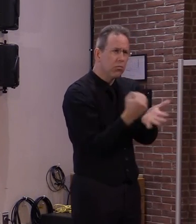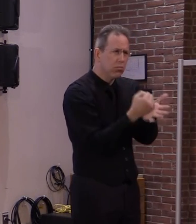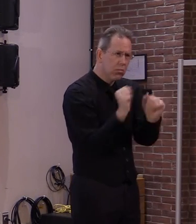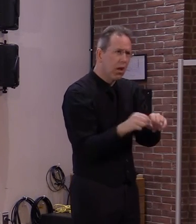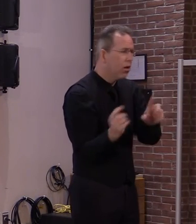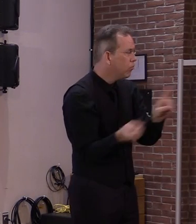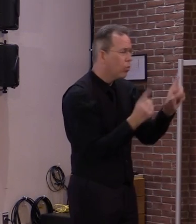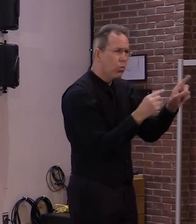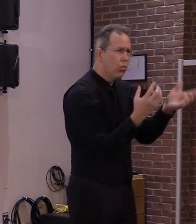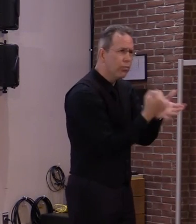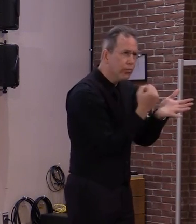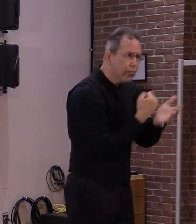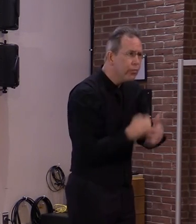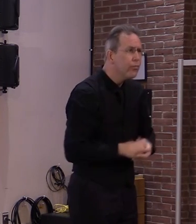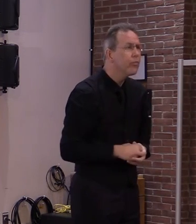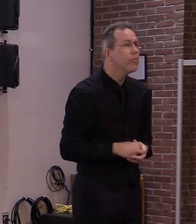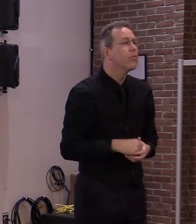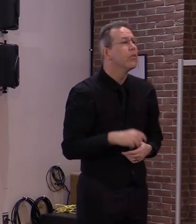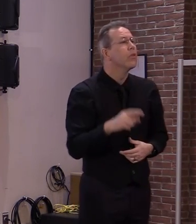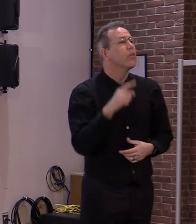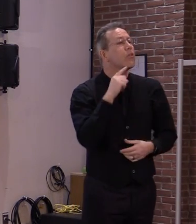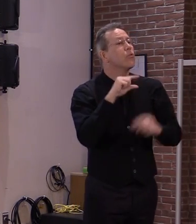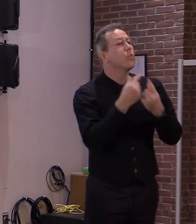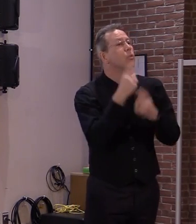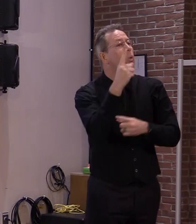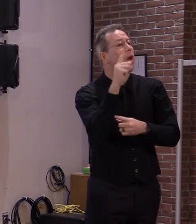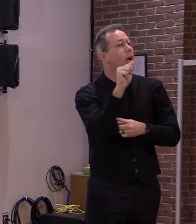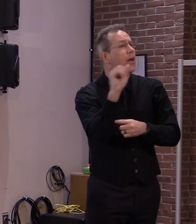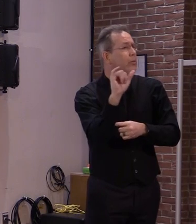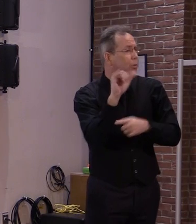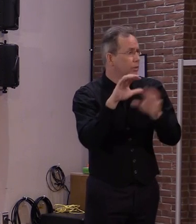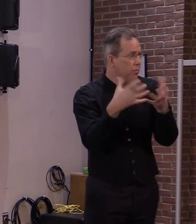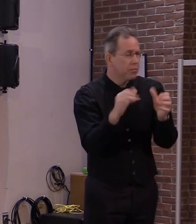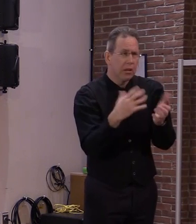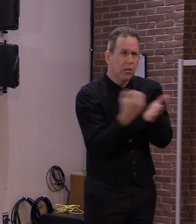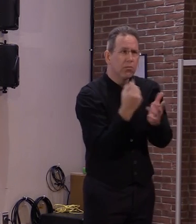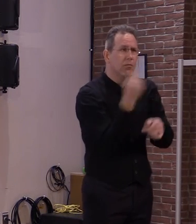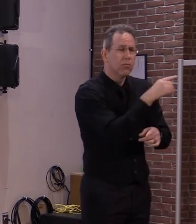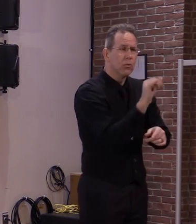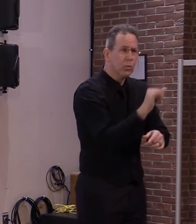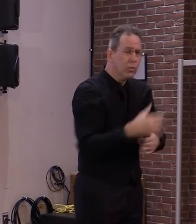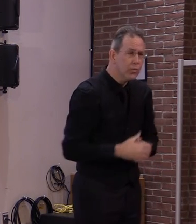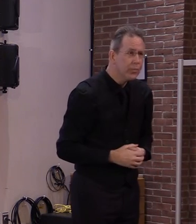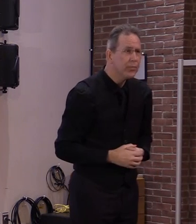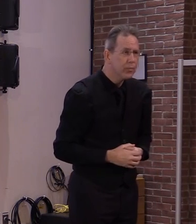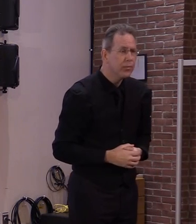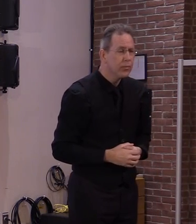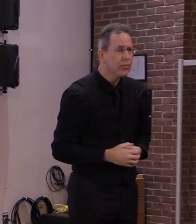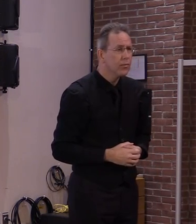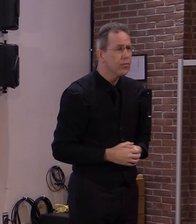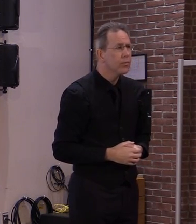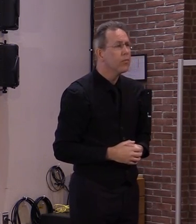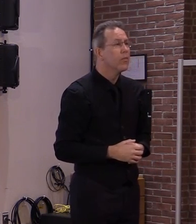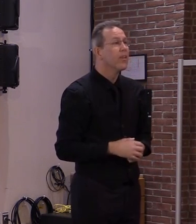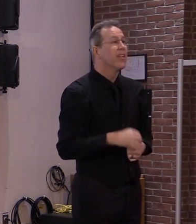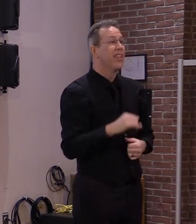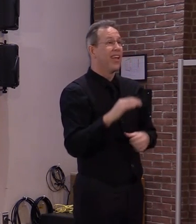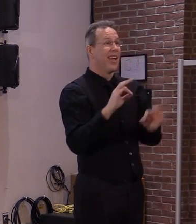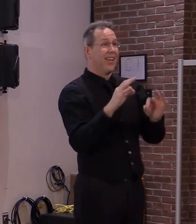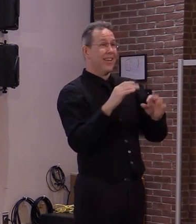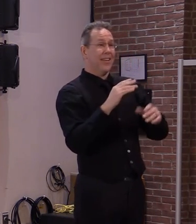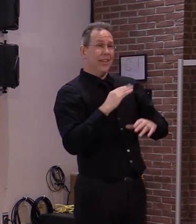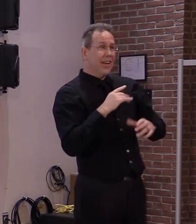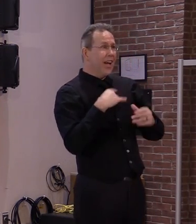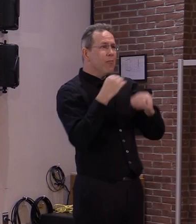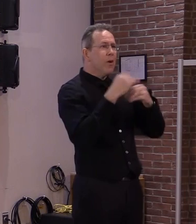still need to remain vigilant. Many people still have not been vaccinated. Getting tested